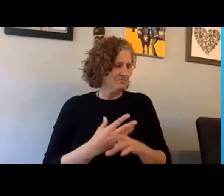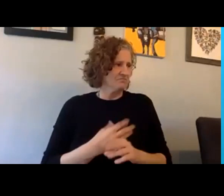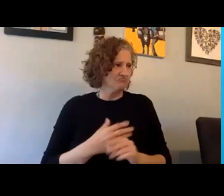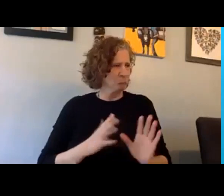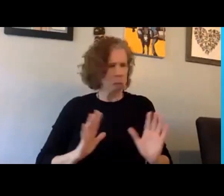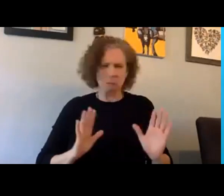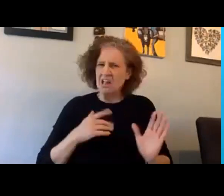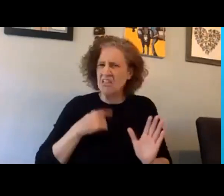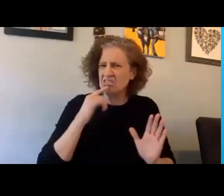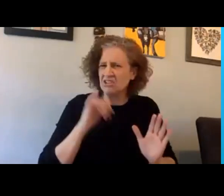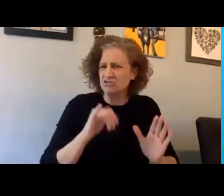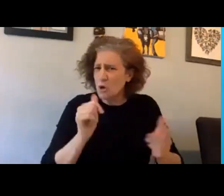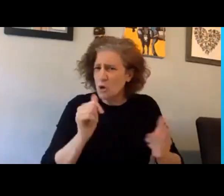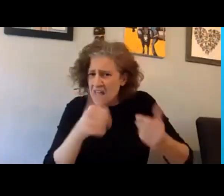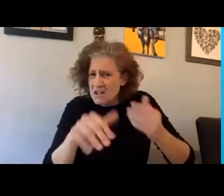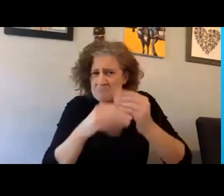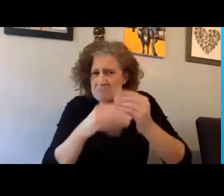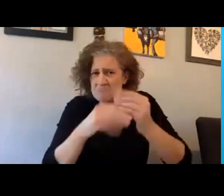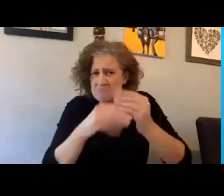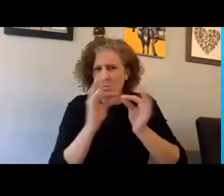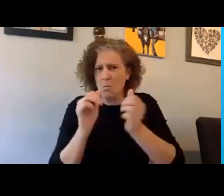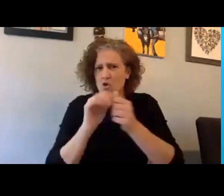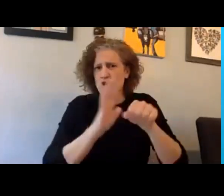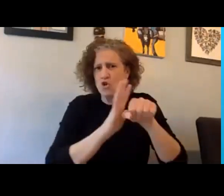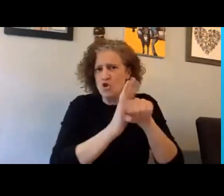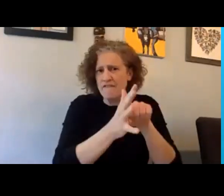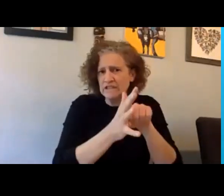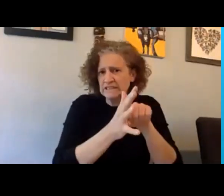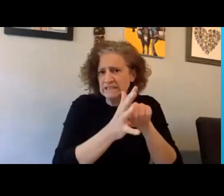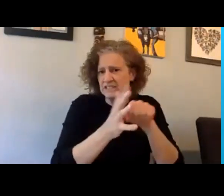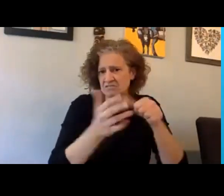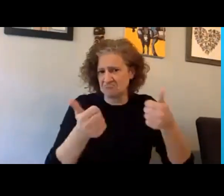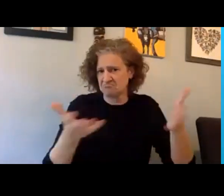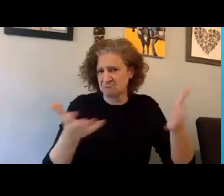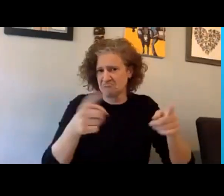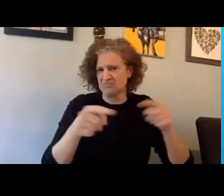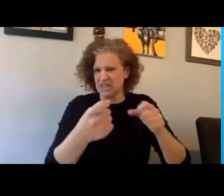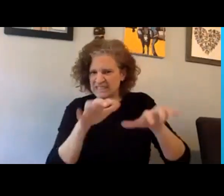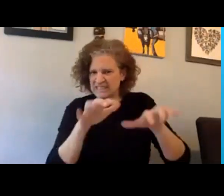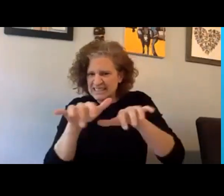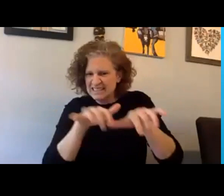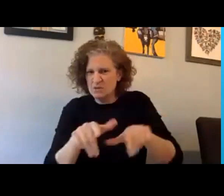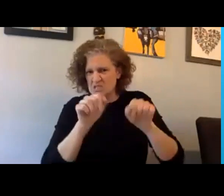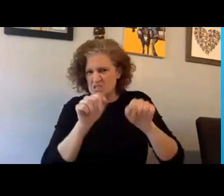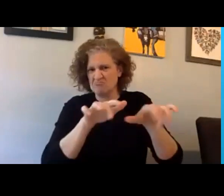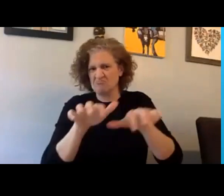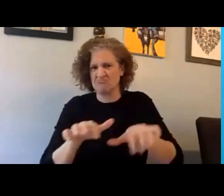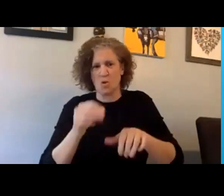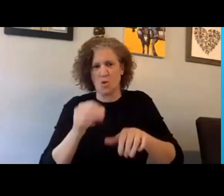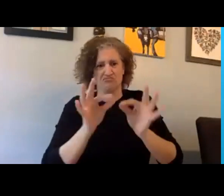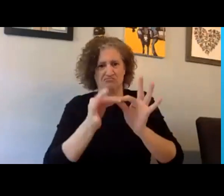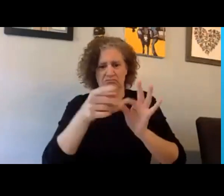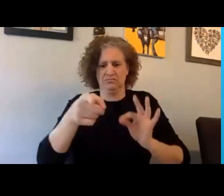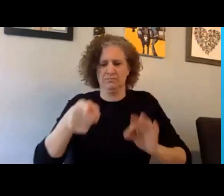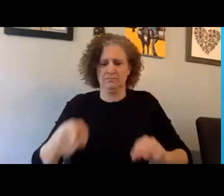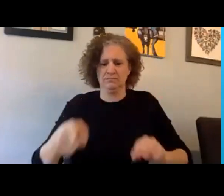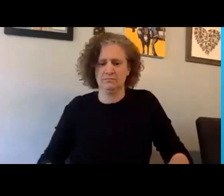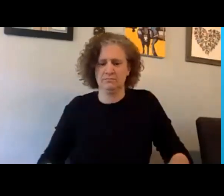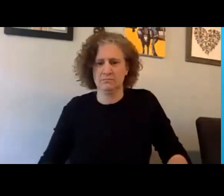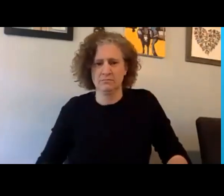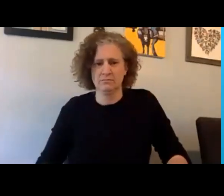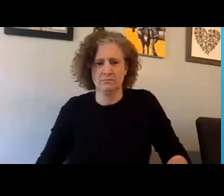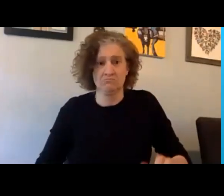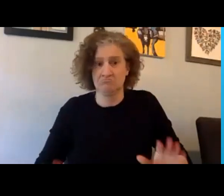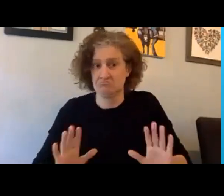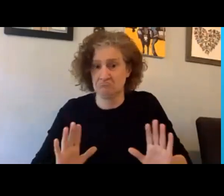Let's see, Zoom meeting. Okay, yeah, I think any more you want to add related to coronavirus? You can type them in the chat, or